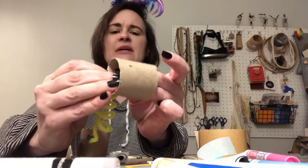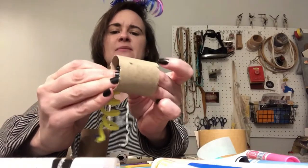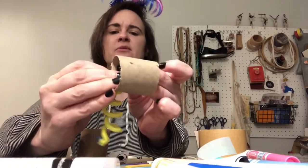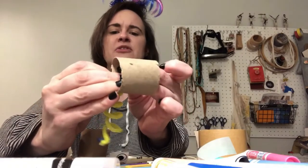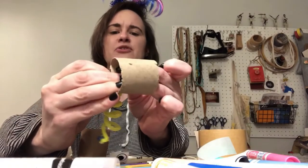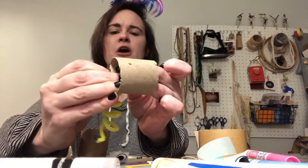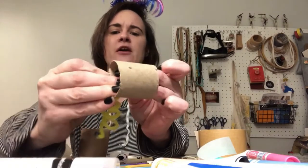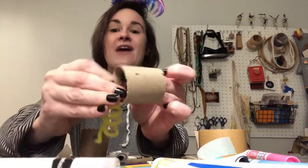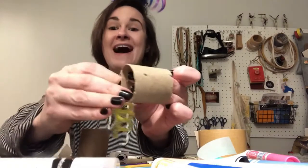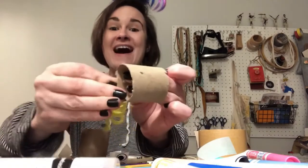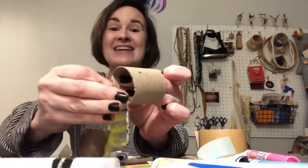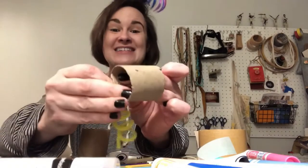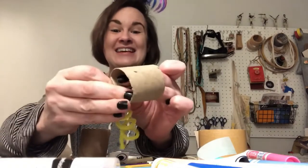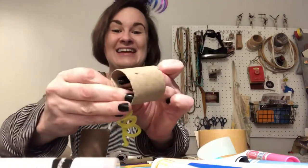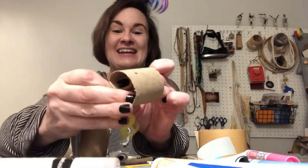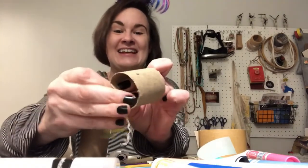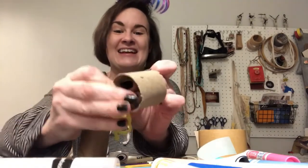Maybe they'll be strong enough. Ah, I did it!